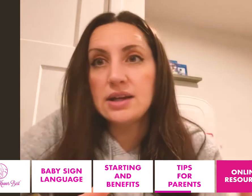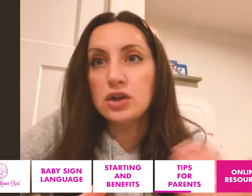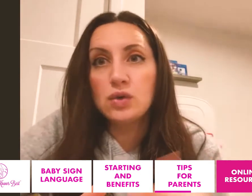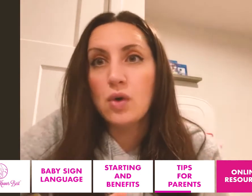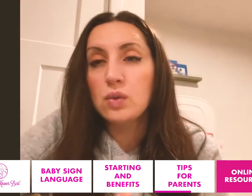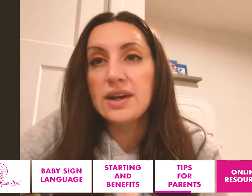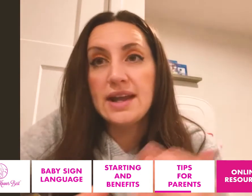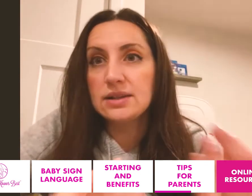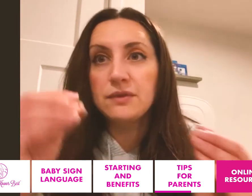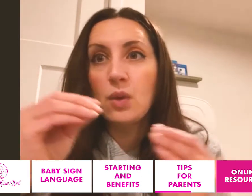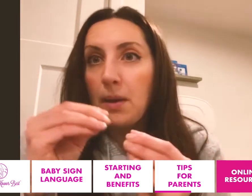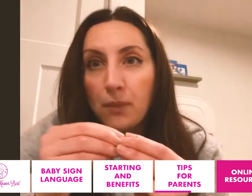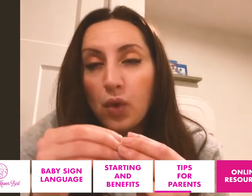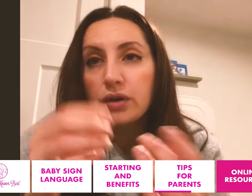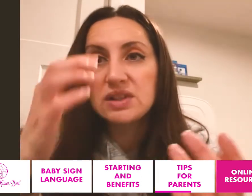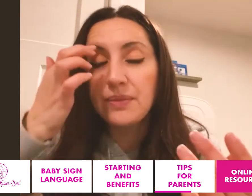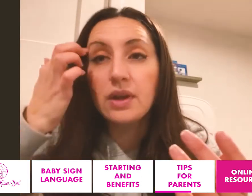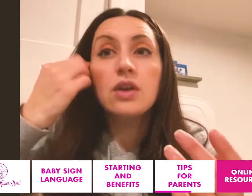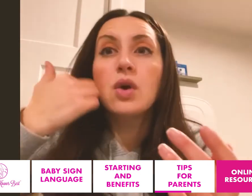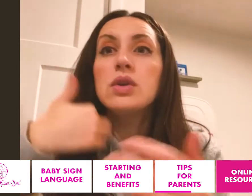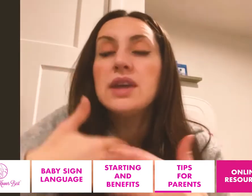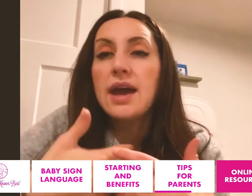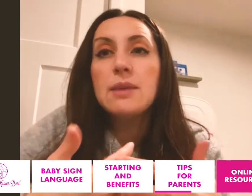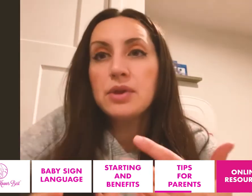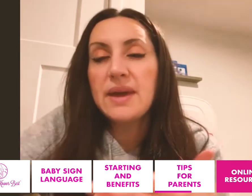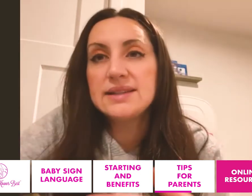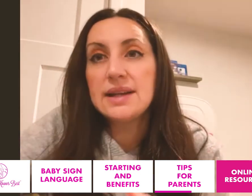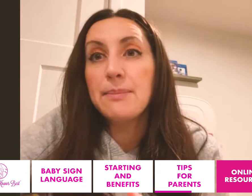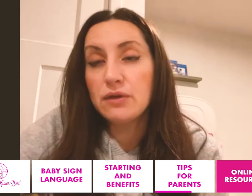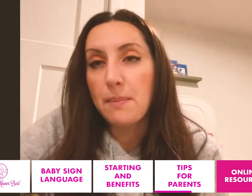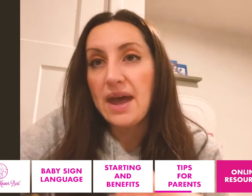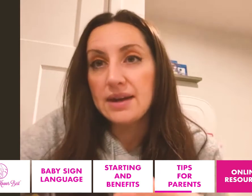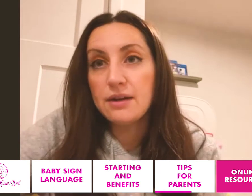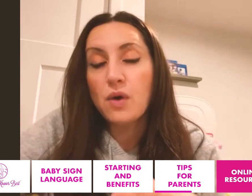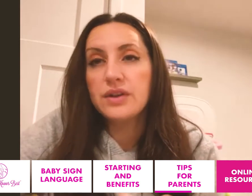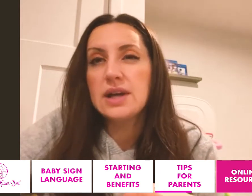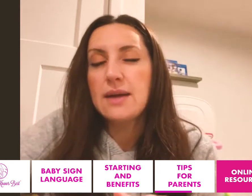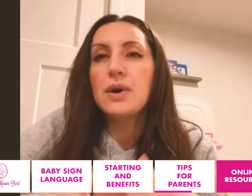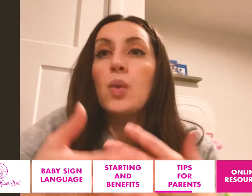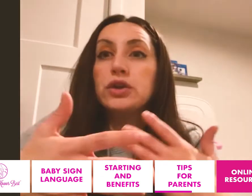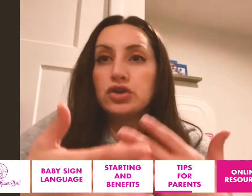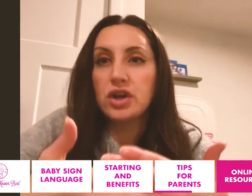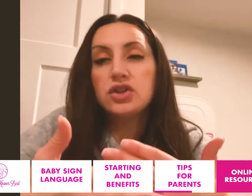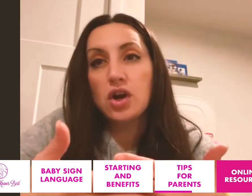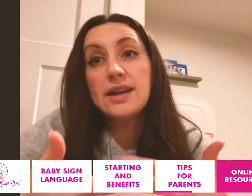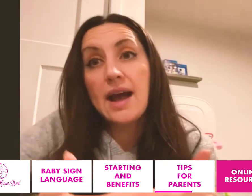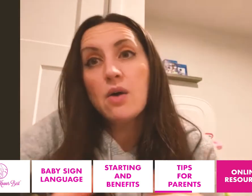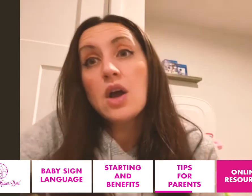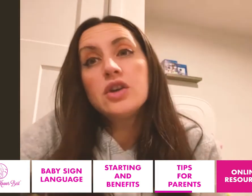you want to ask them if they want more of something, implement it and be repetitive all the time. But when you're just starting out, during